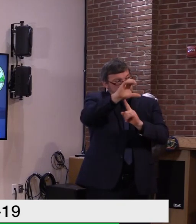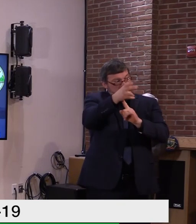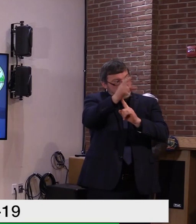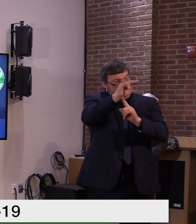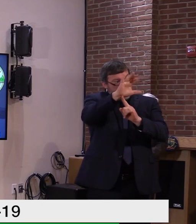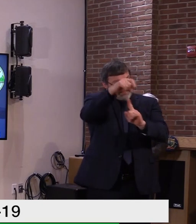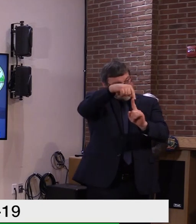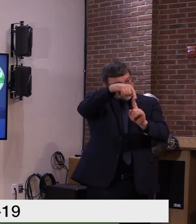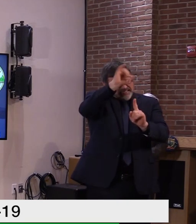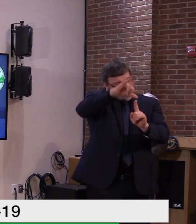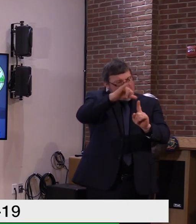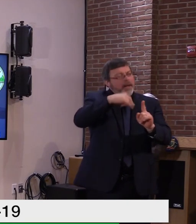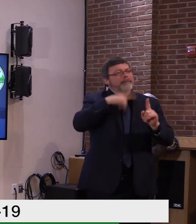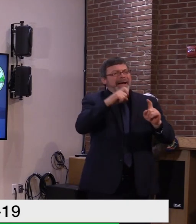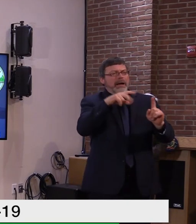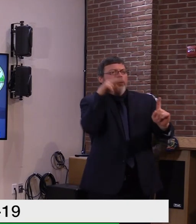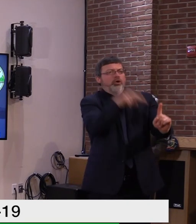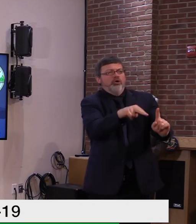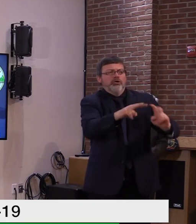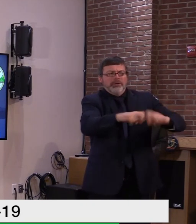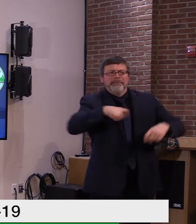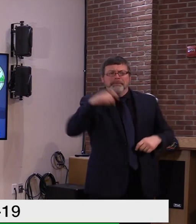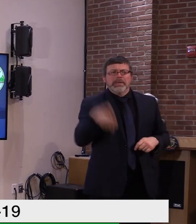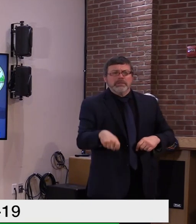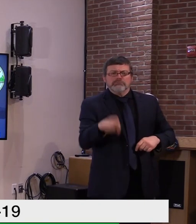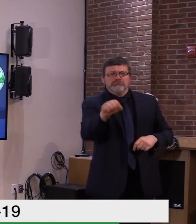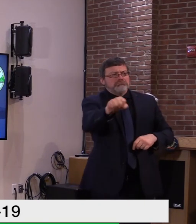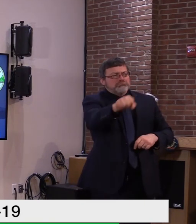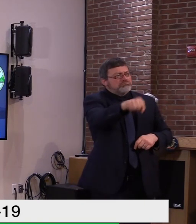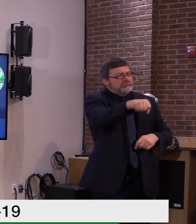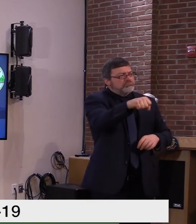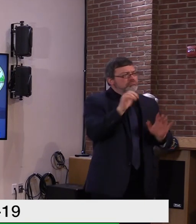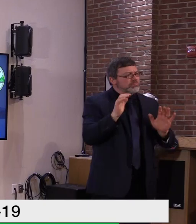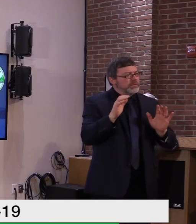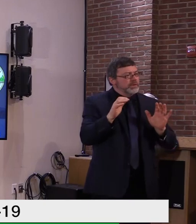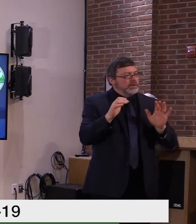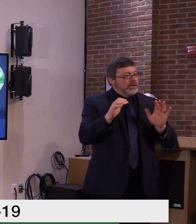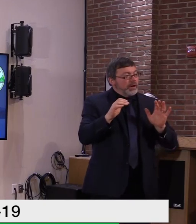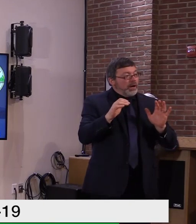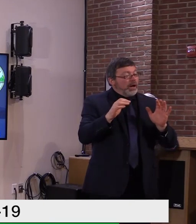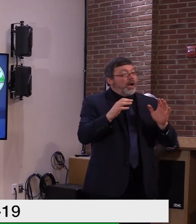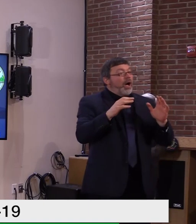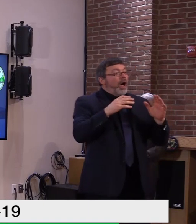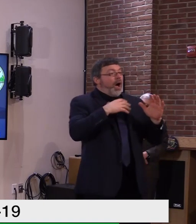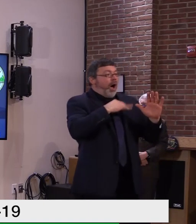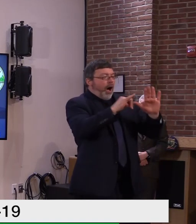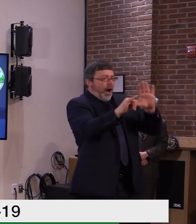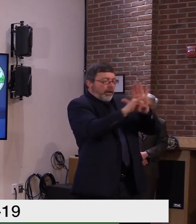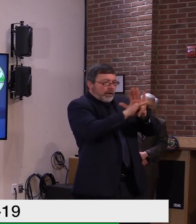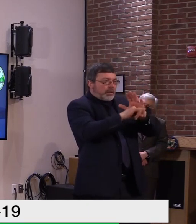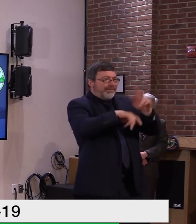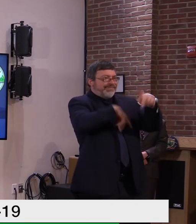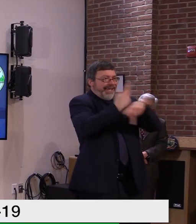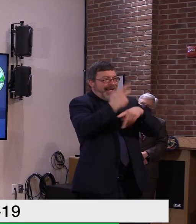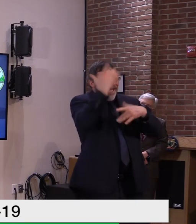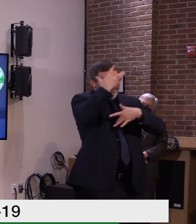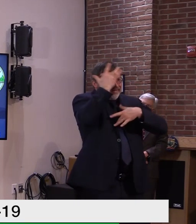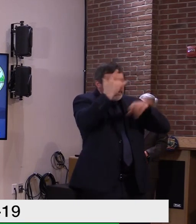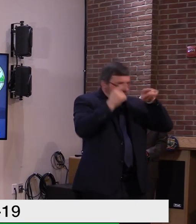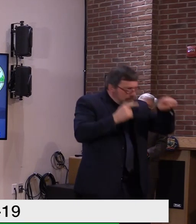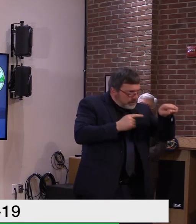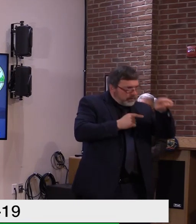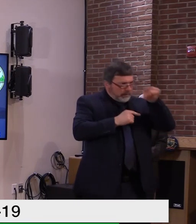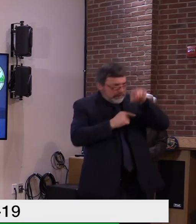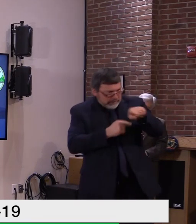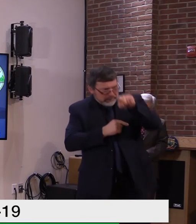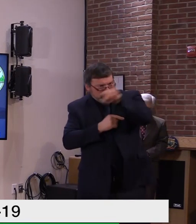where you set the bar in those chronic conditions can open up the floodgates, literally, and have most Vermonters